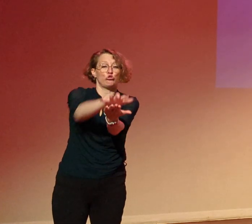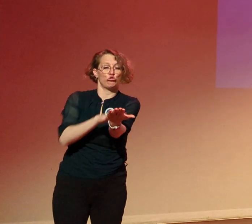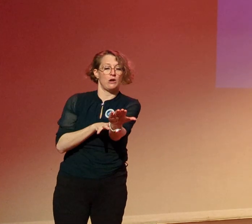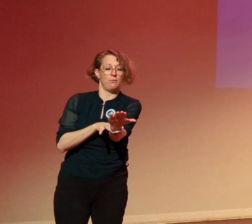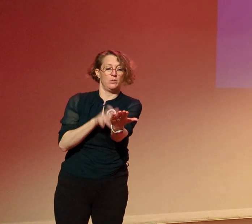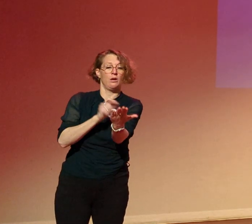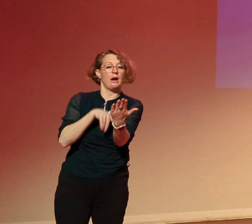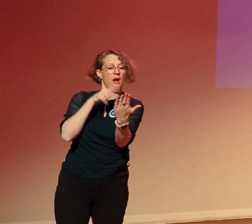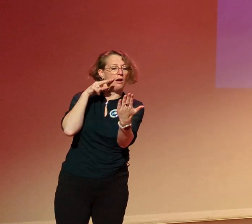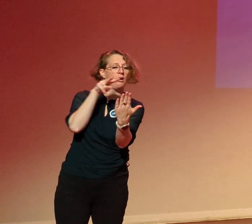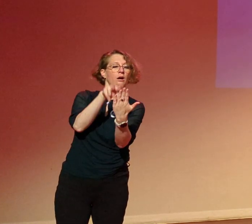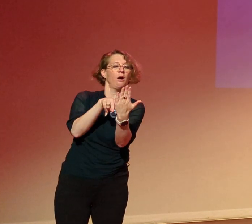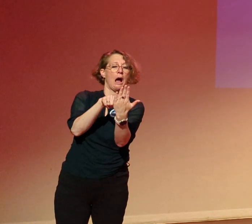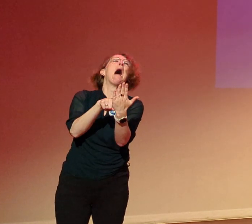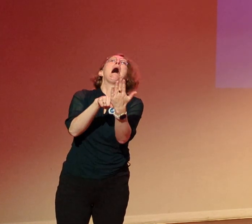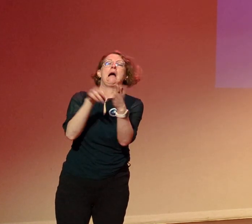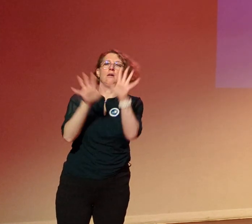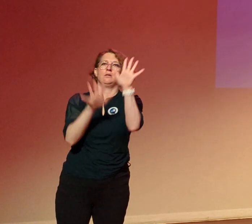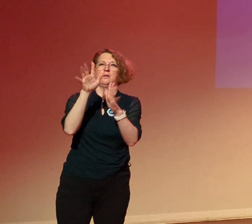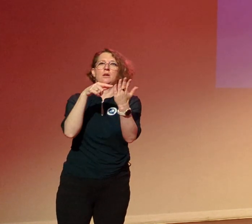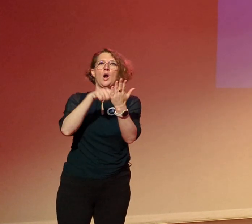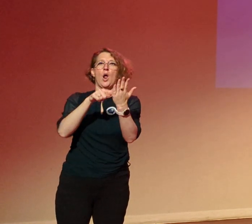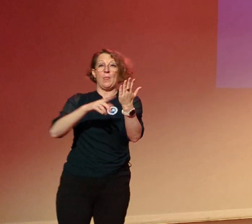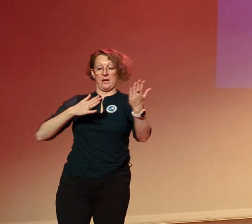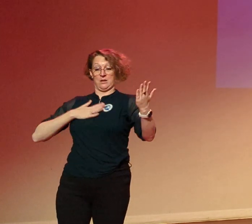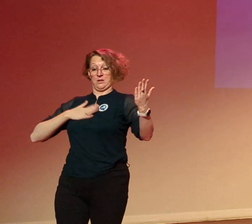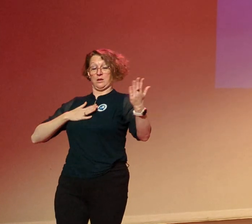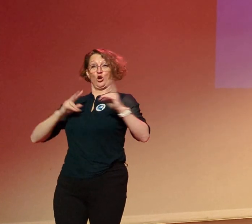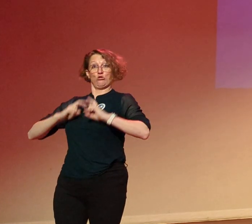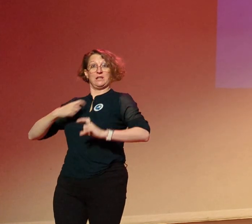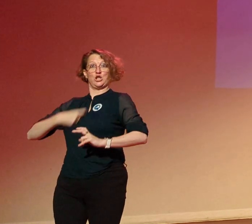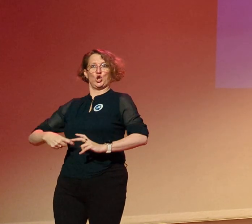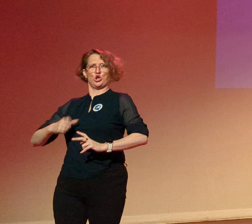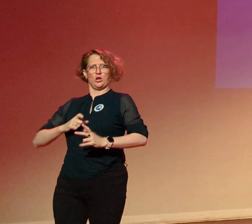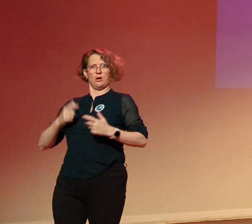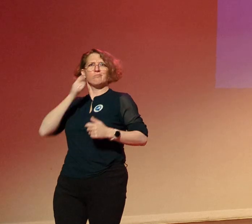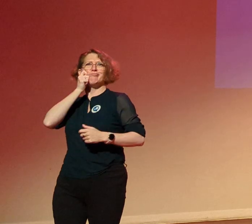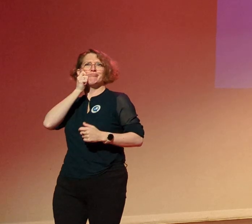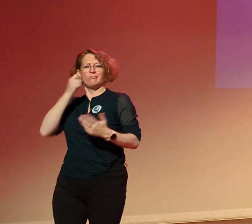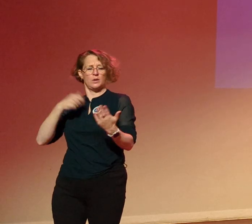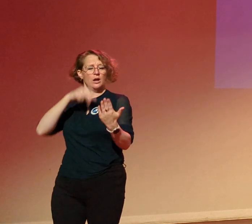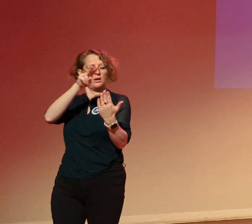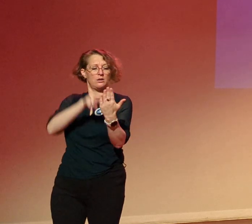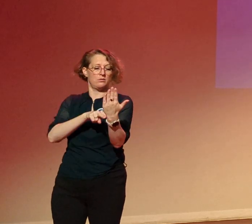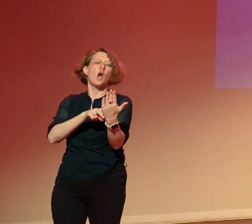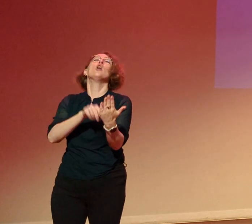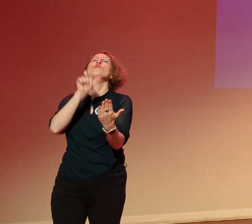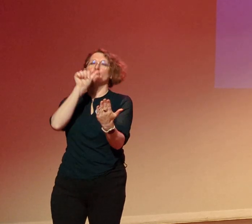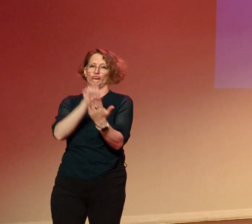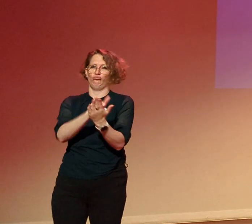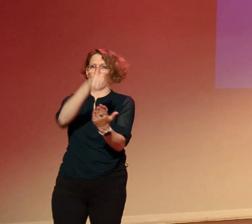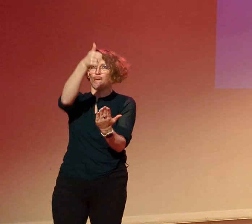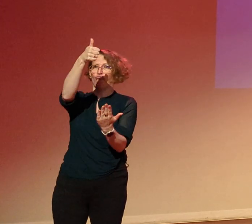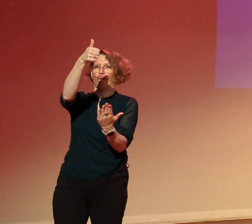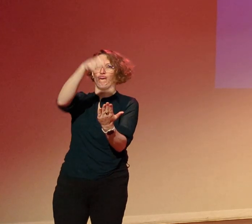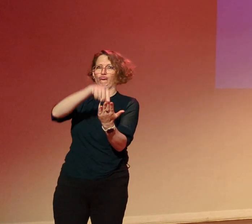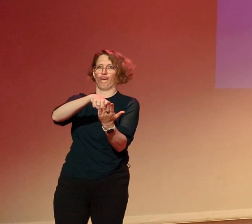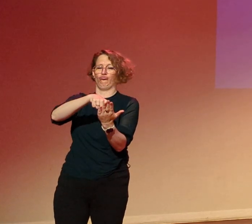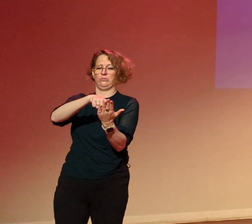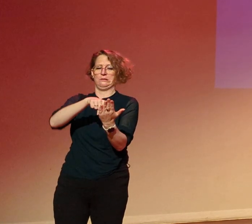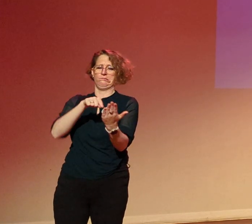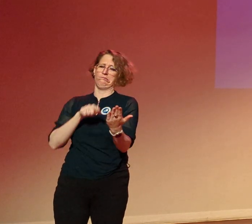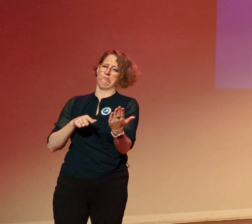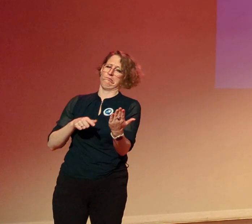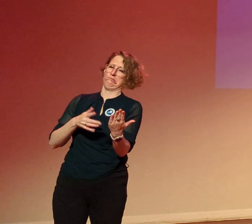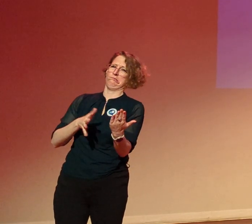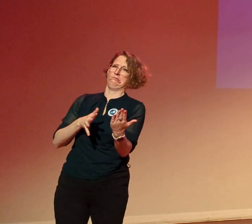and then you as a researcher can go and look and say, okay, yes, this is correct. If it identifies something that it is less good